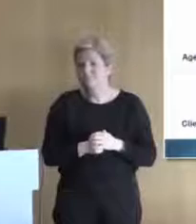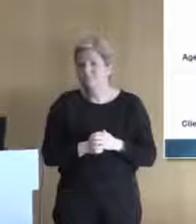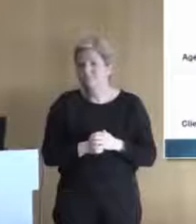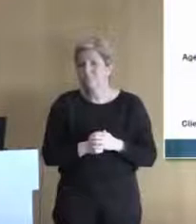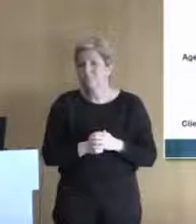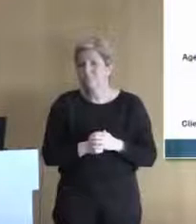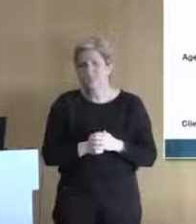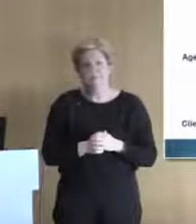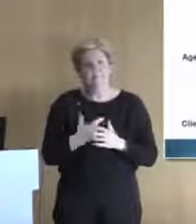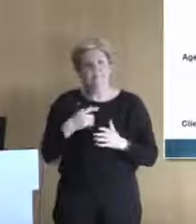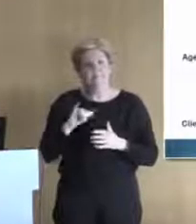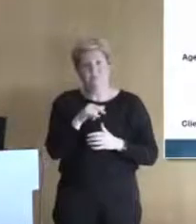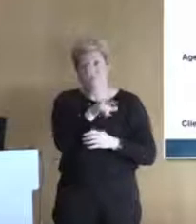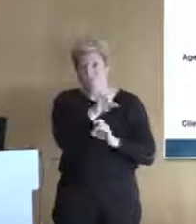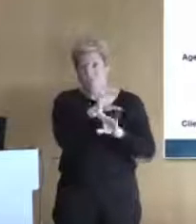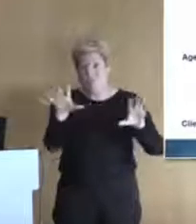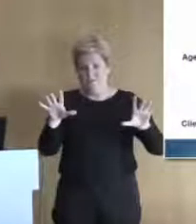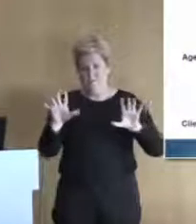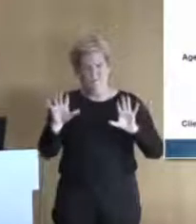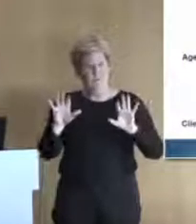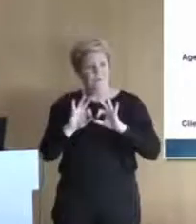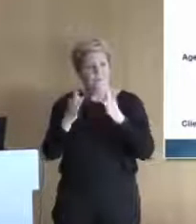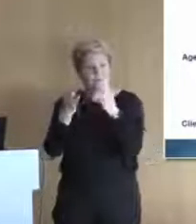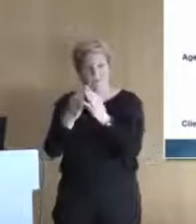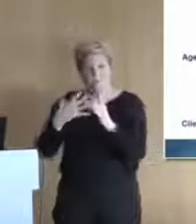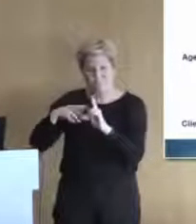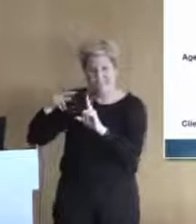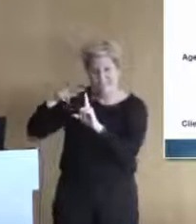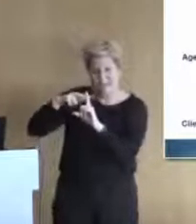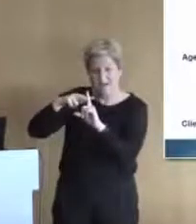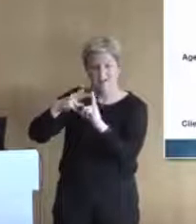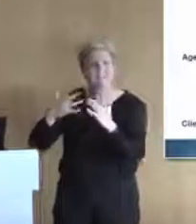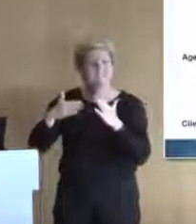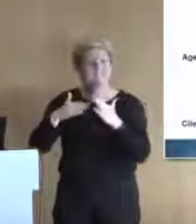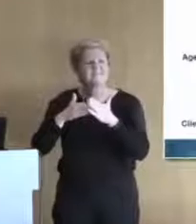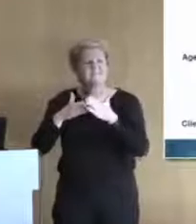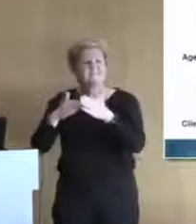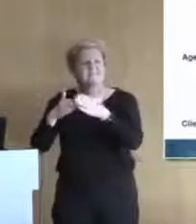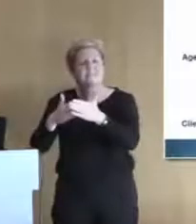those information on the paper forms.